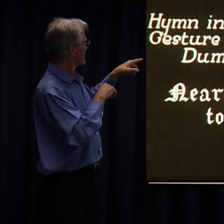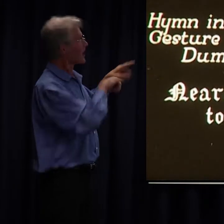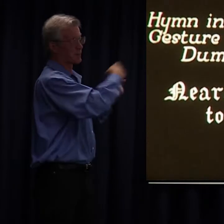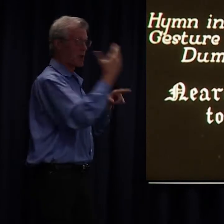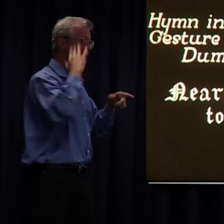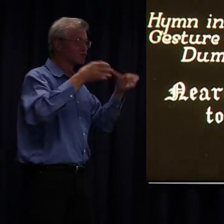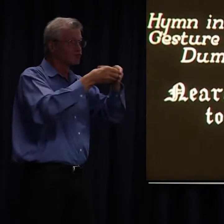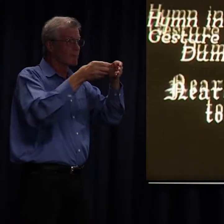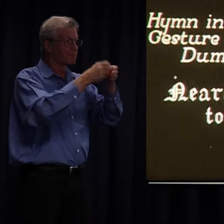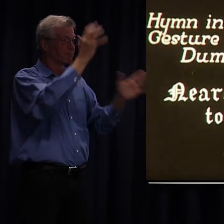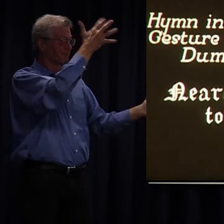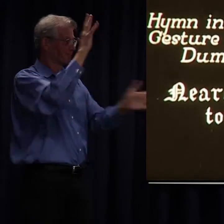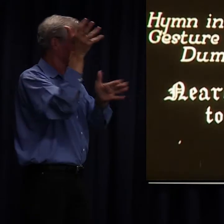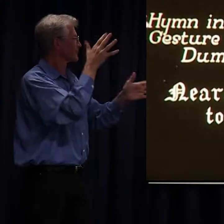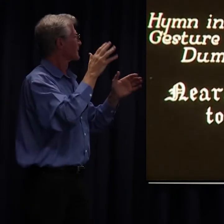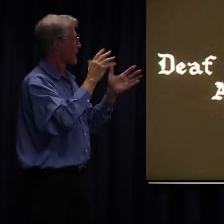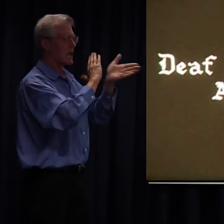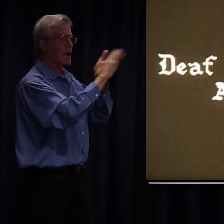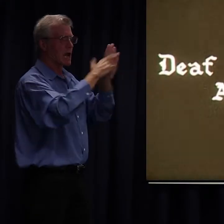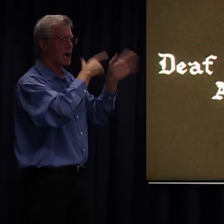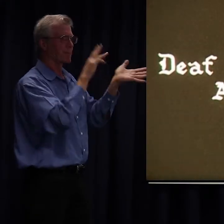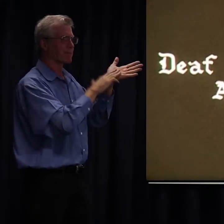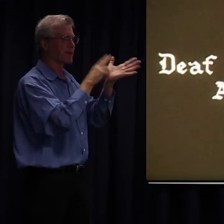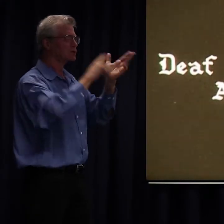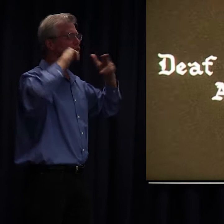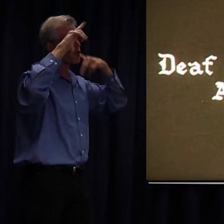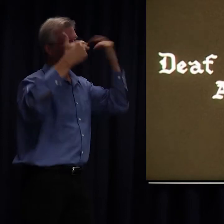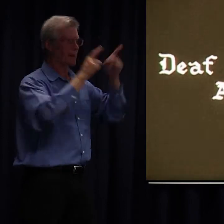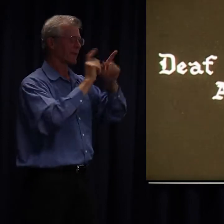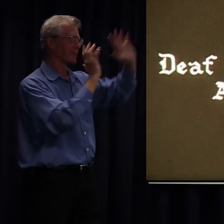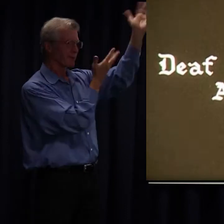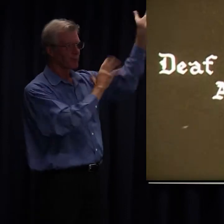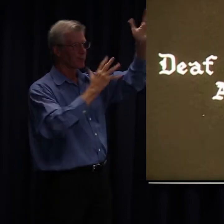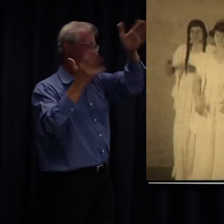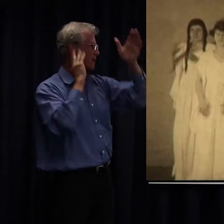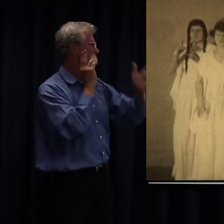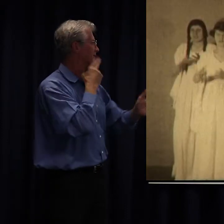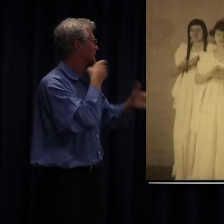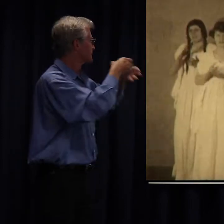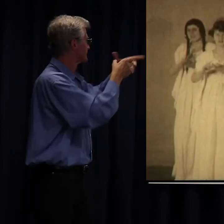Such beautiful signing. Now we have a ladies group, sign singing a hymn.